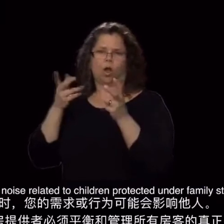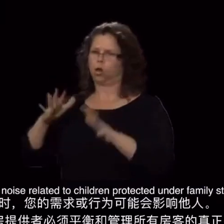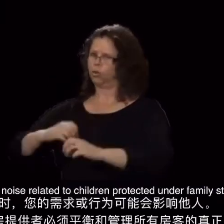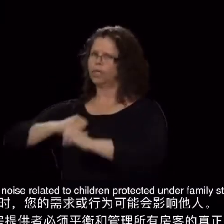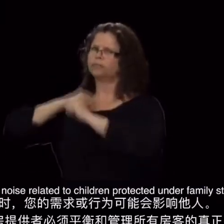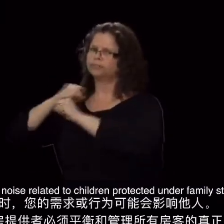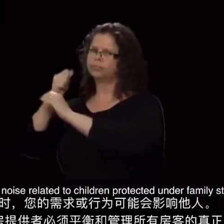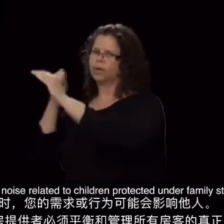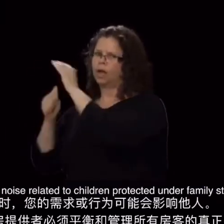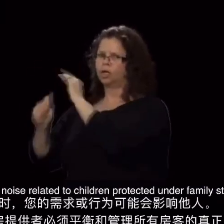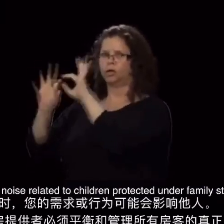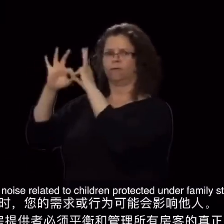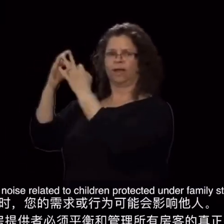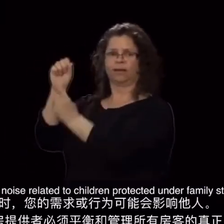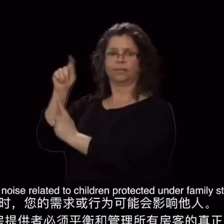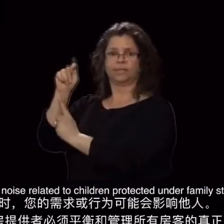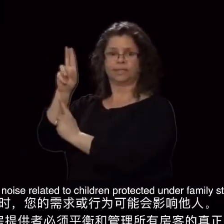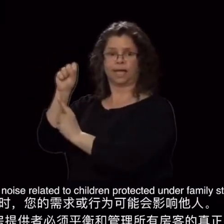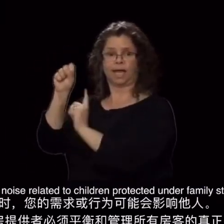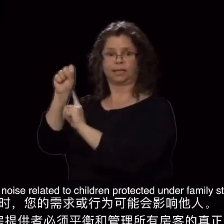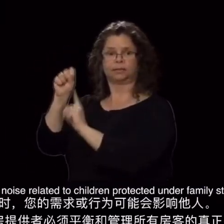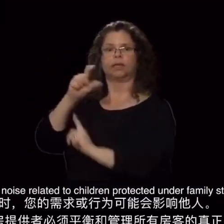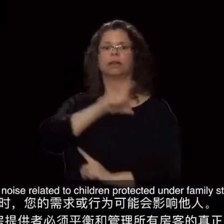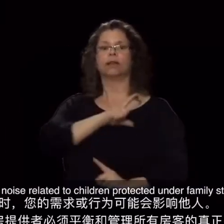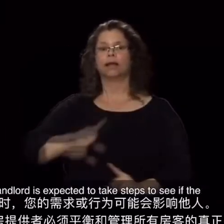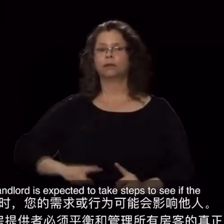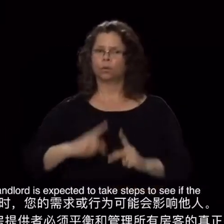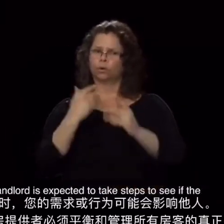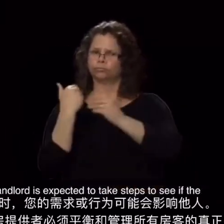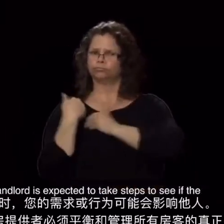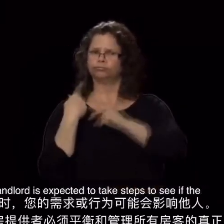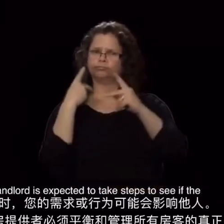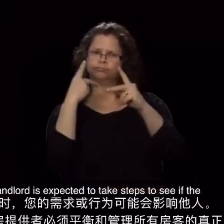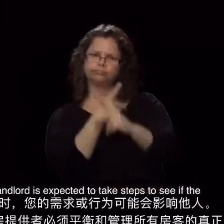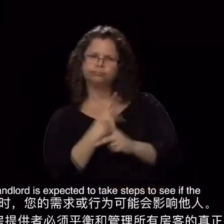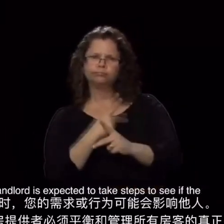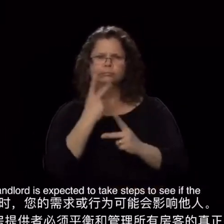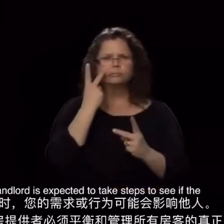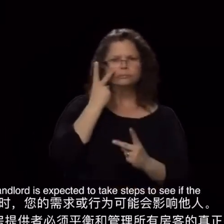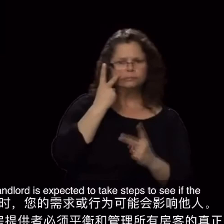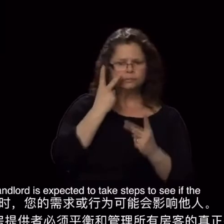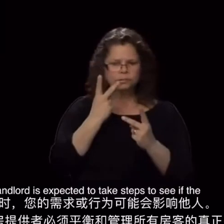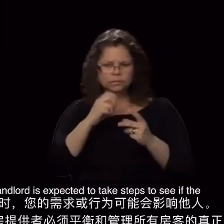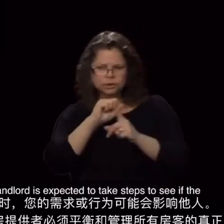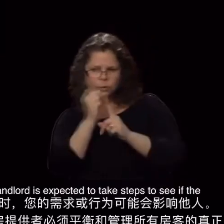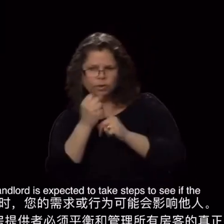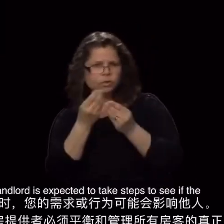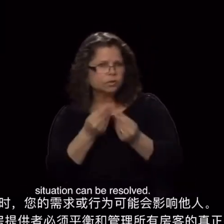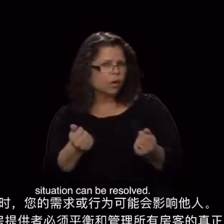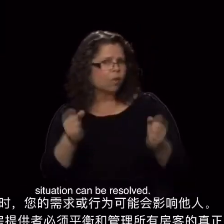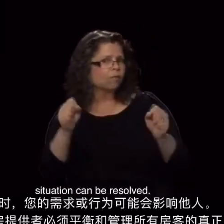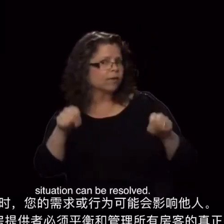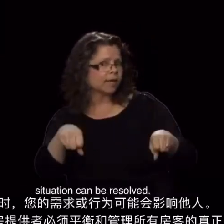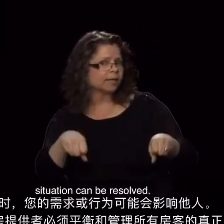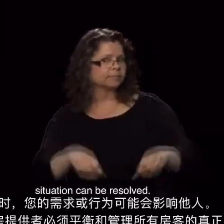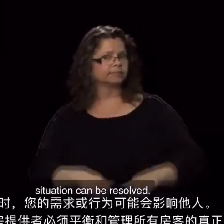children protected under family status. A landlord is expected to take steps to see if the situation can be